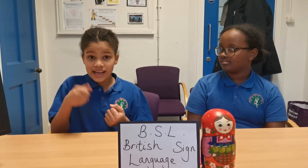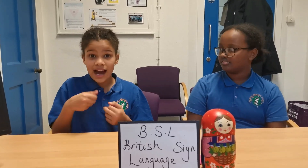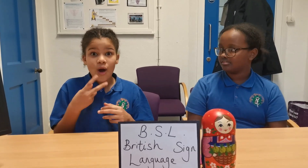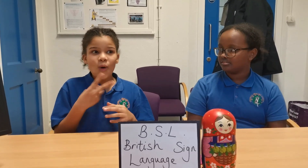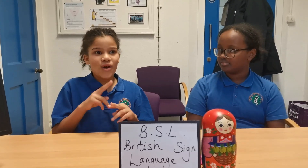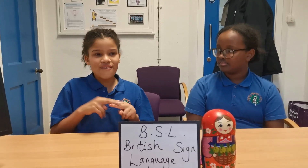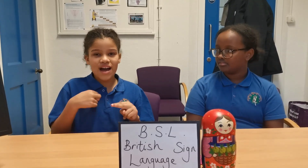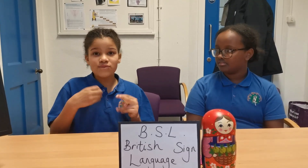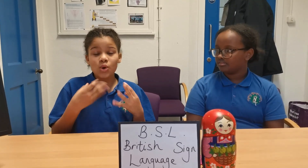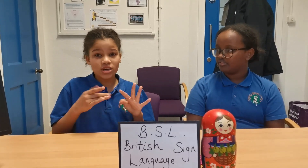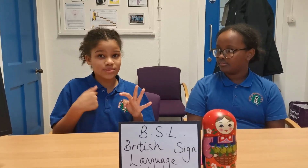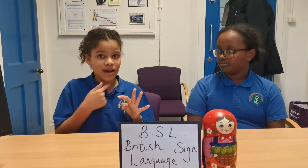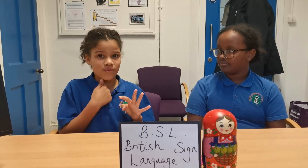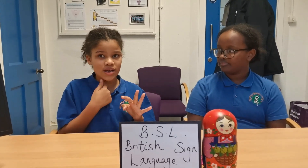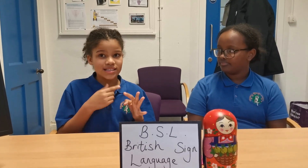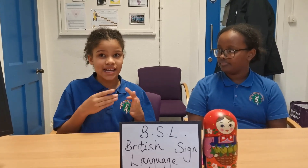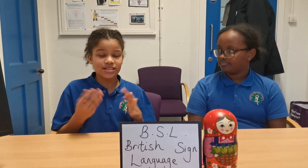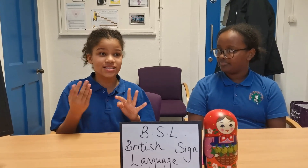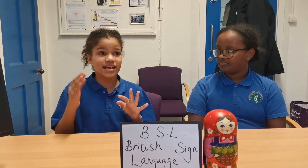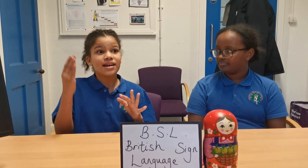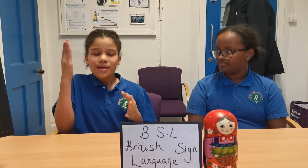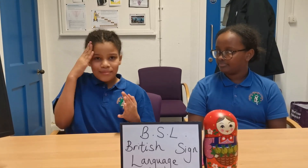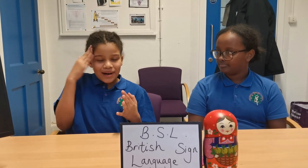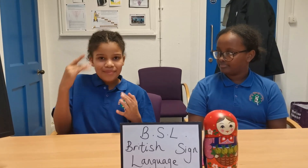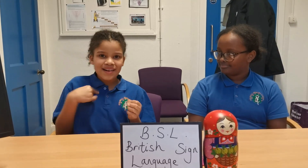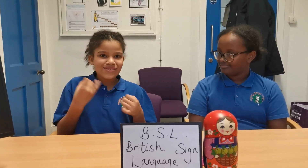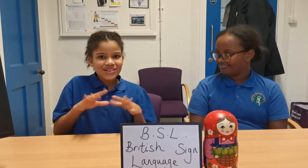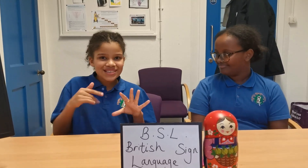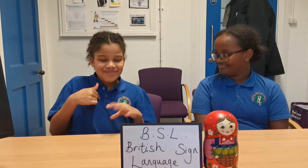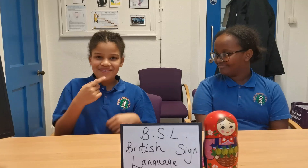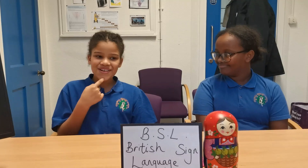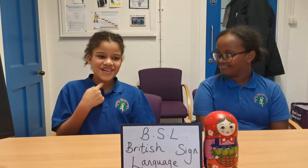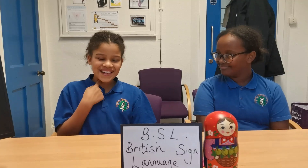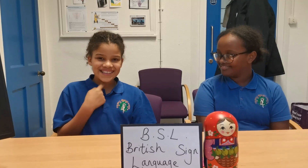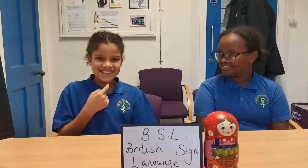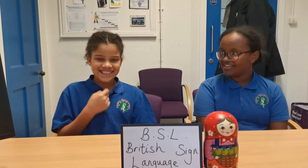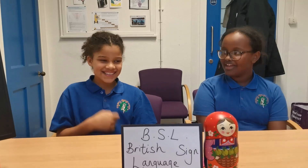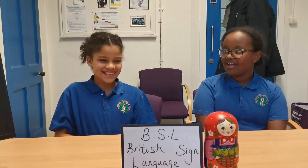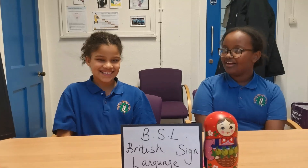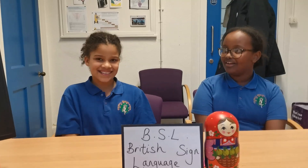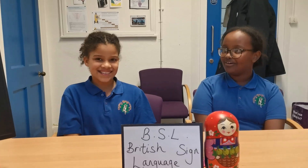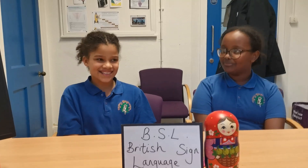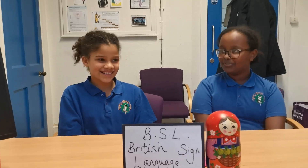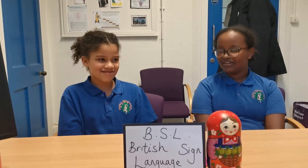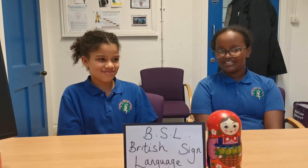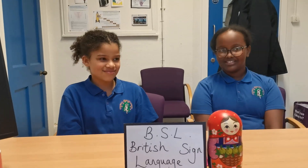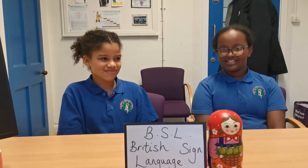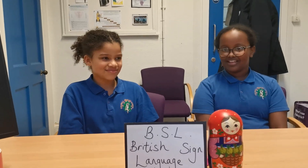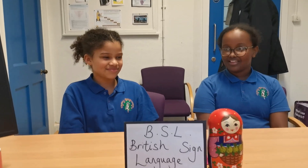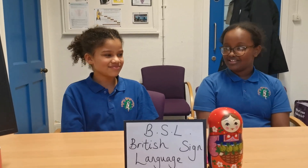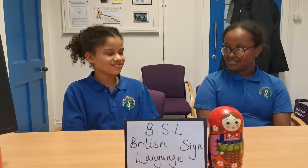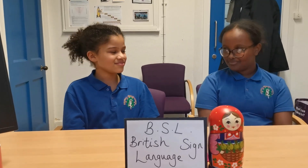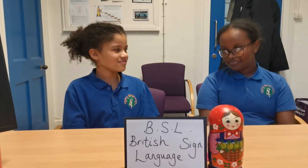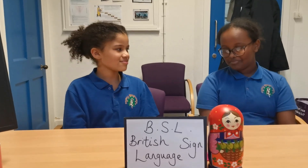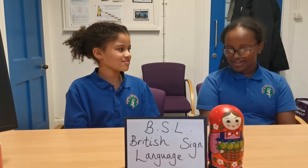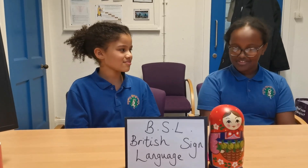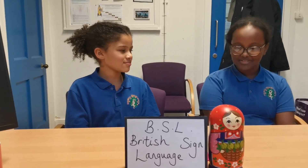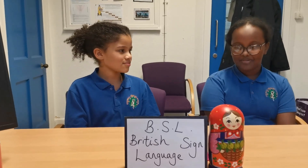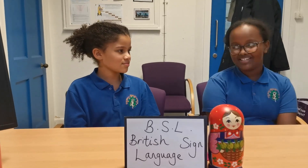yeah, or if I've lost my voice, I can just say, "Mom, I've lost my voice." Oh, that's really handy. I think the best